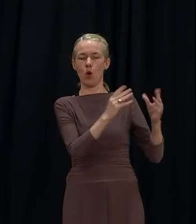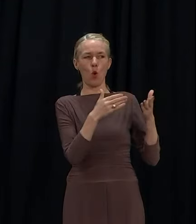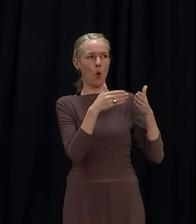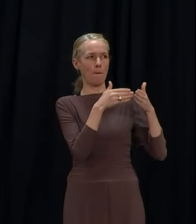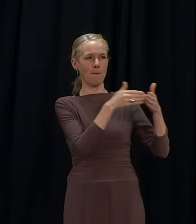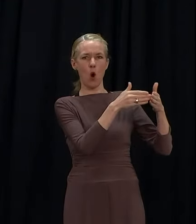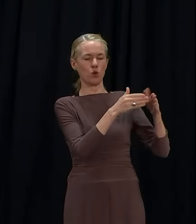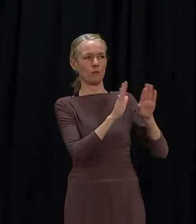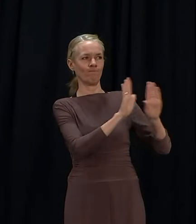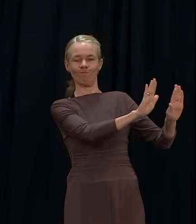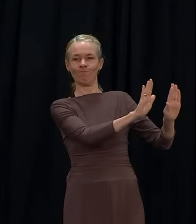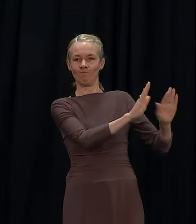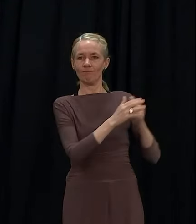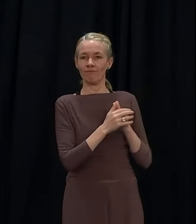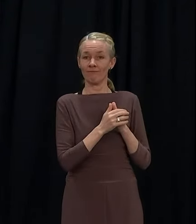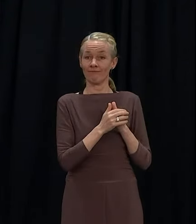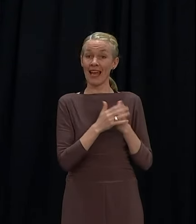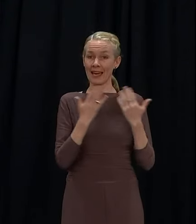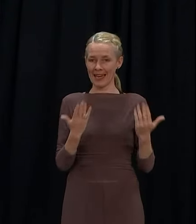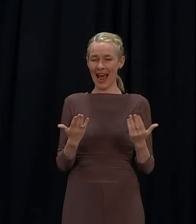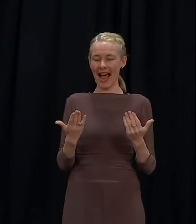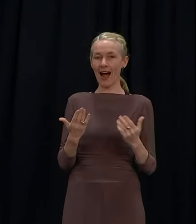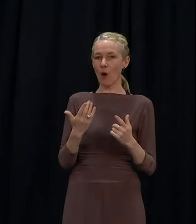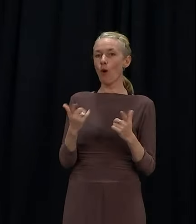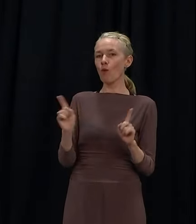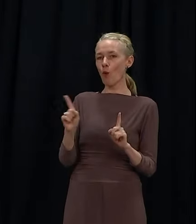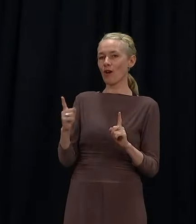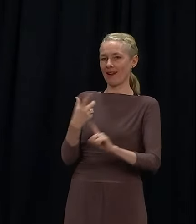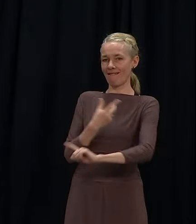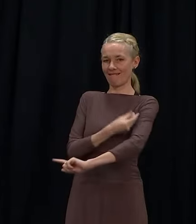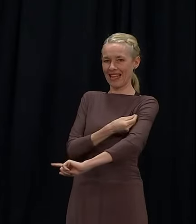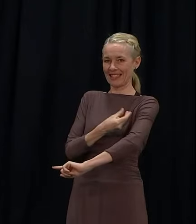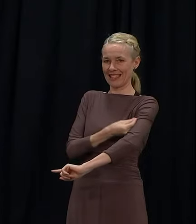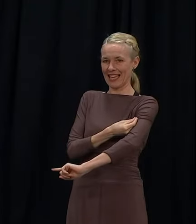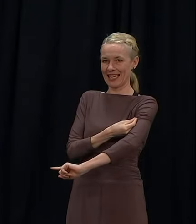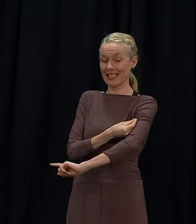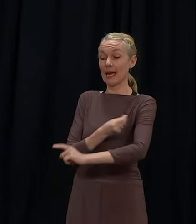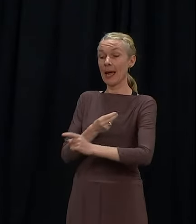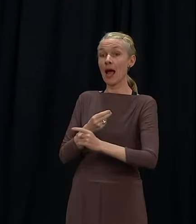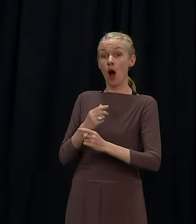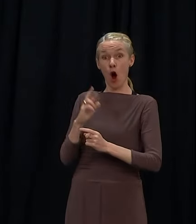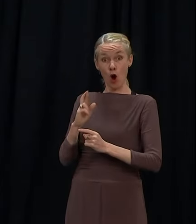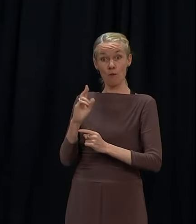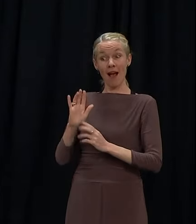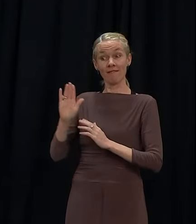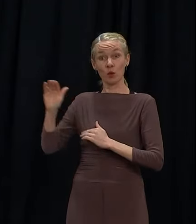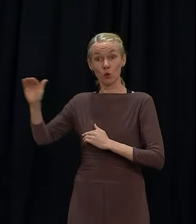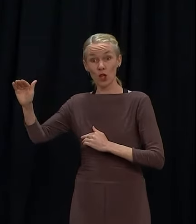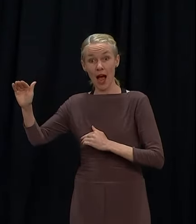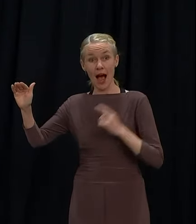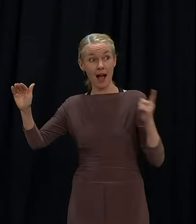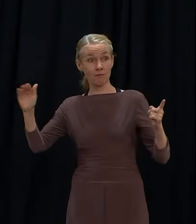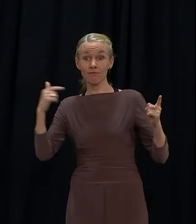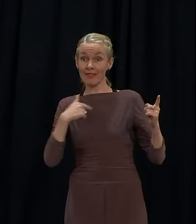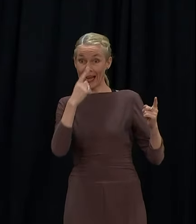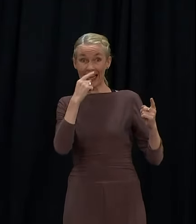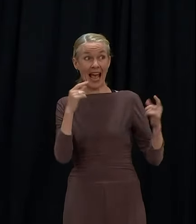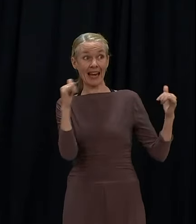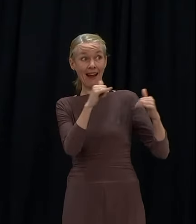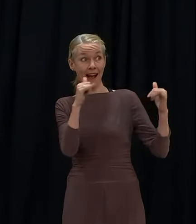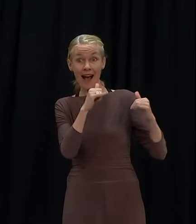again. Our collective goal is to move away from having to use these measures in that way, and vaccines help us do